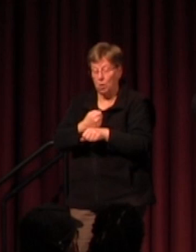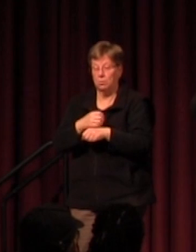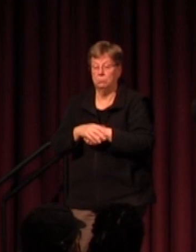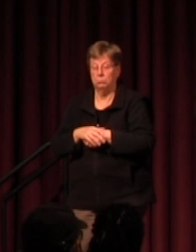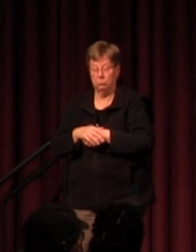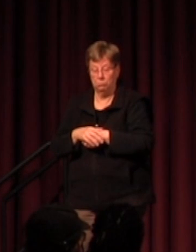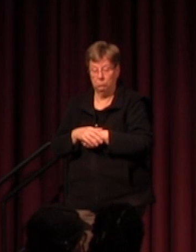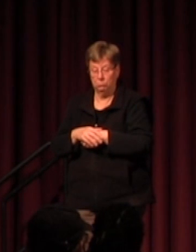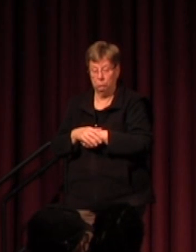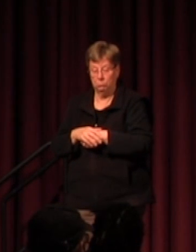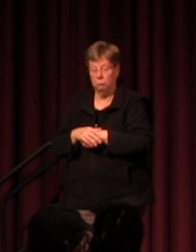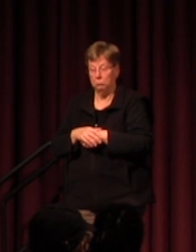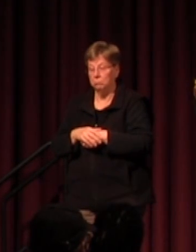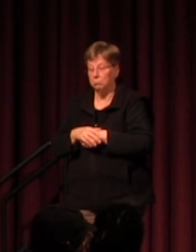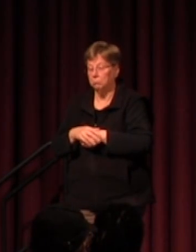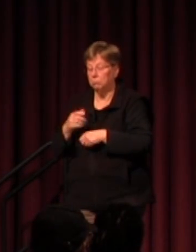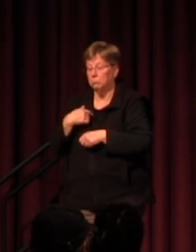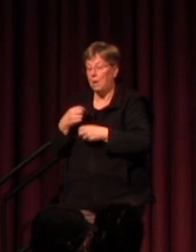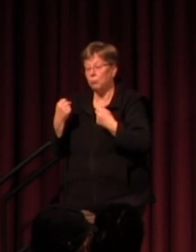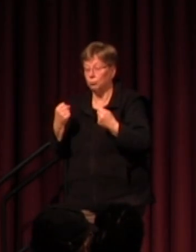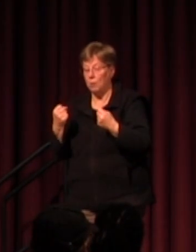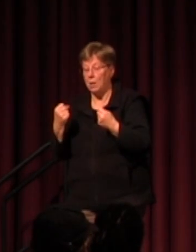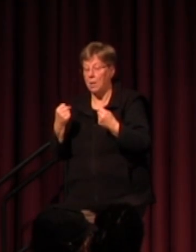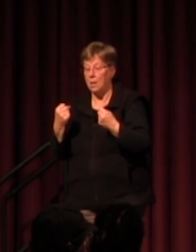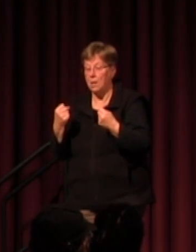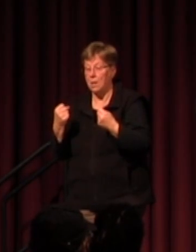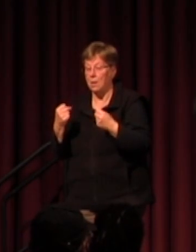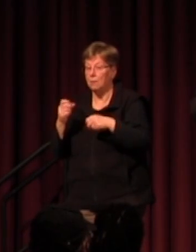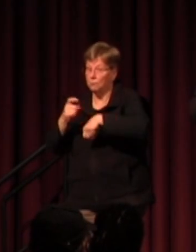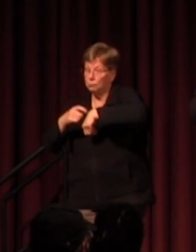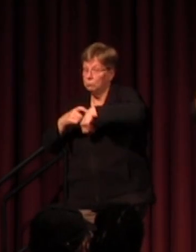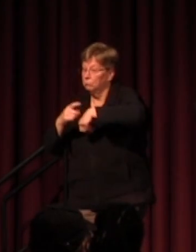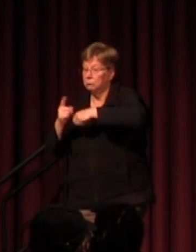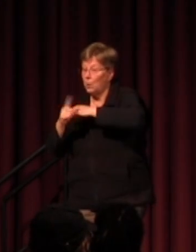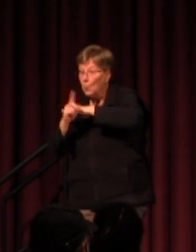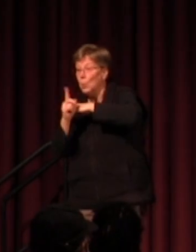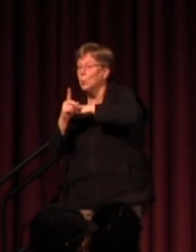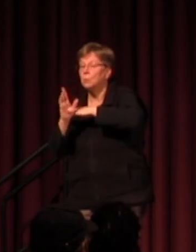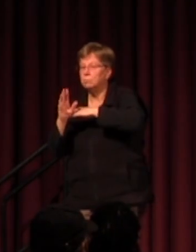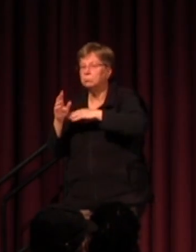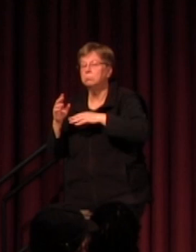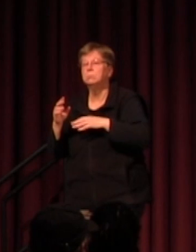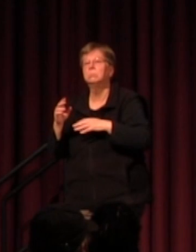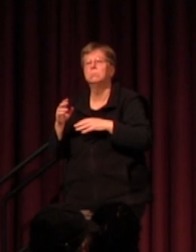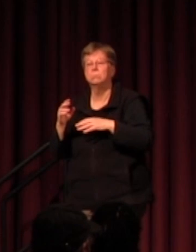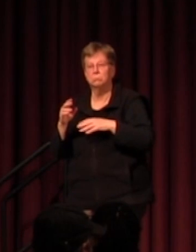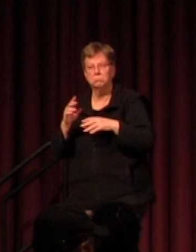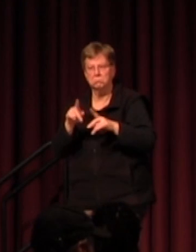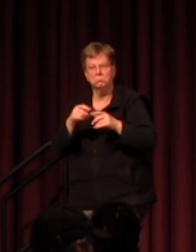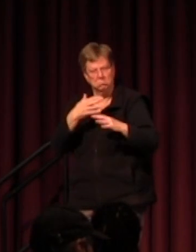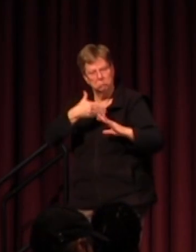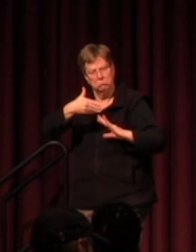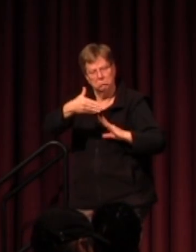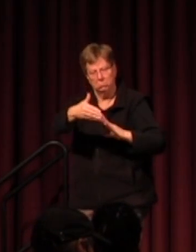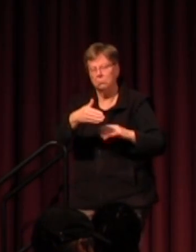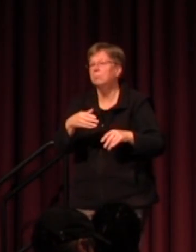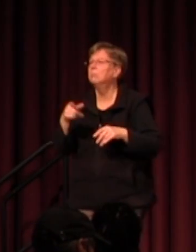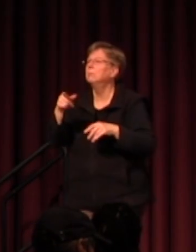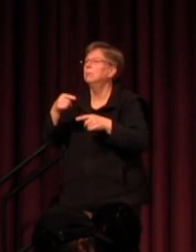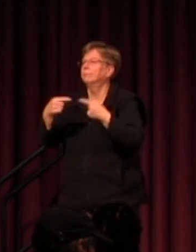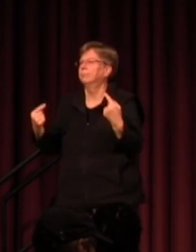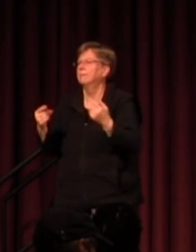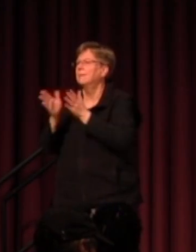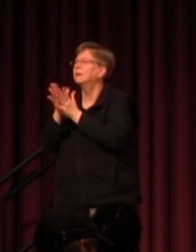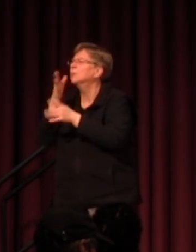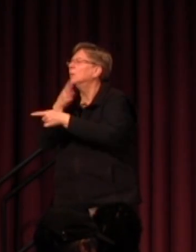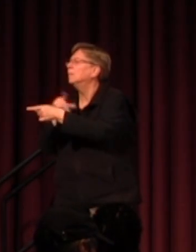I left on time. Tried not to drive too fast. And then you ask women, what did you do to